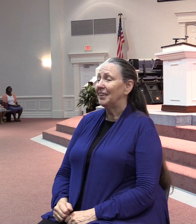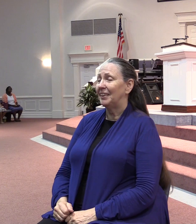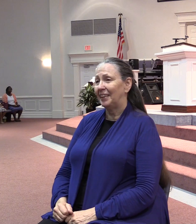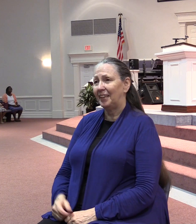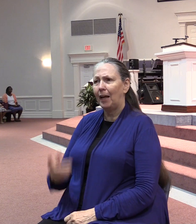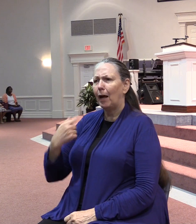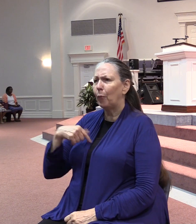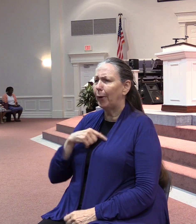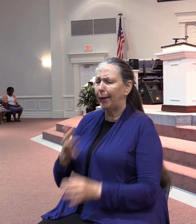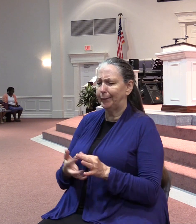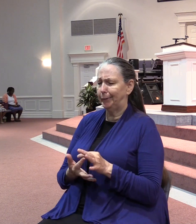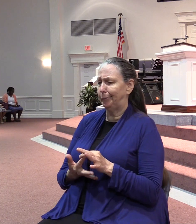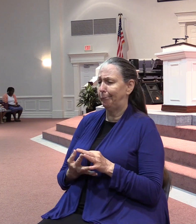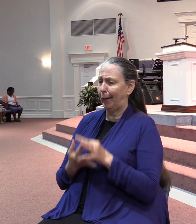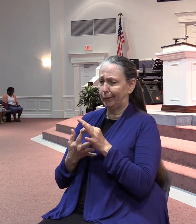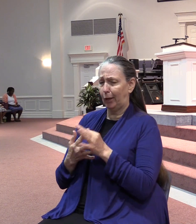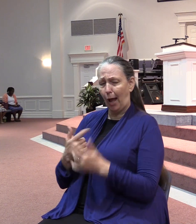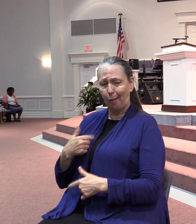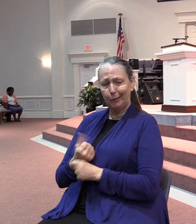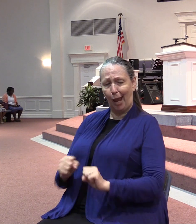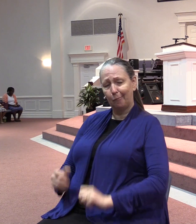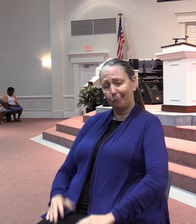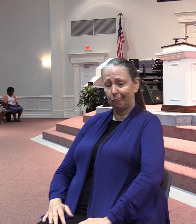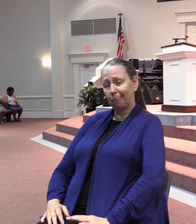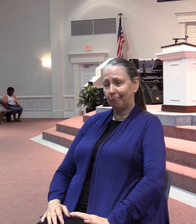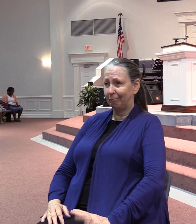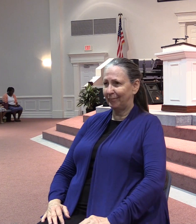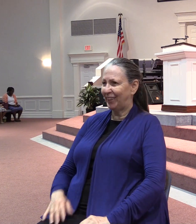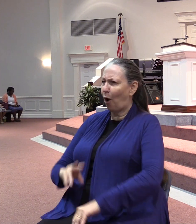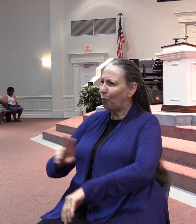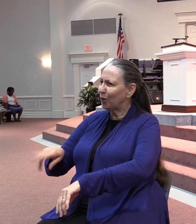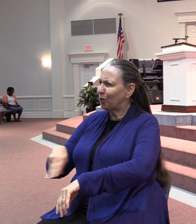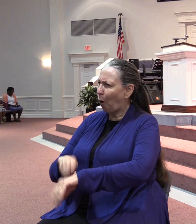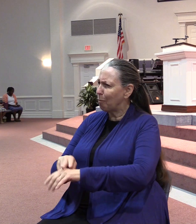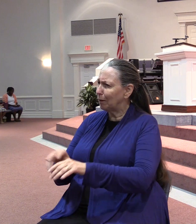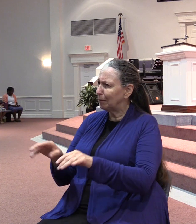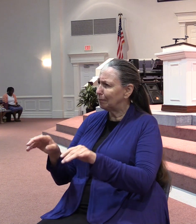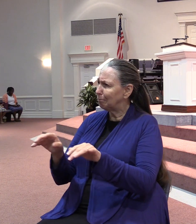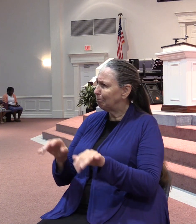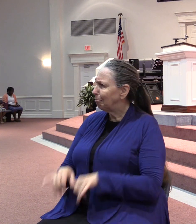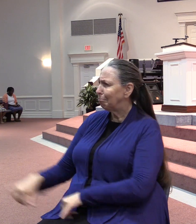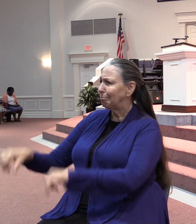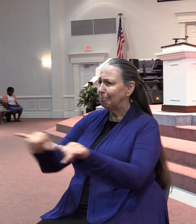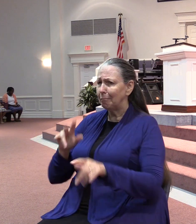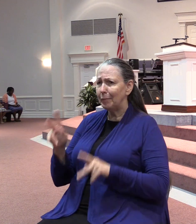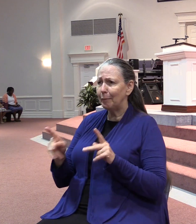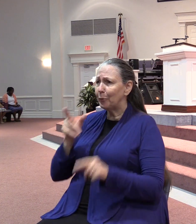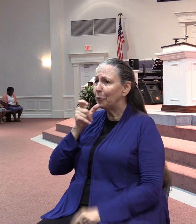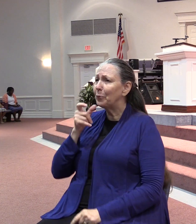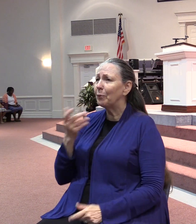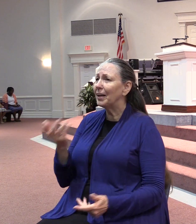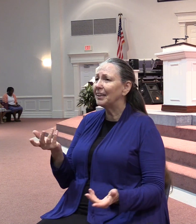And we're not special because we're saved. We're just common, ordinary, average people who have